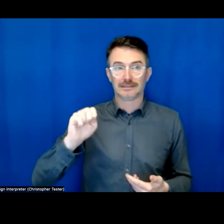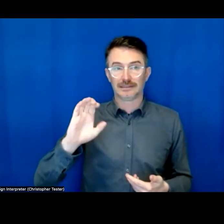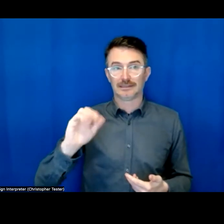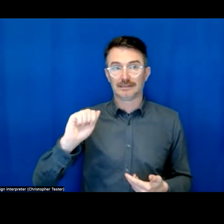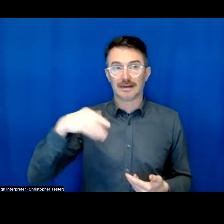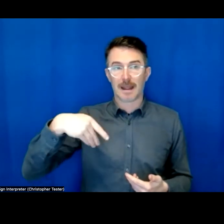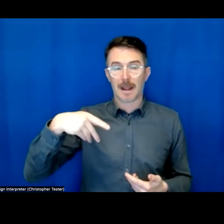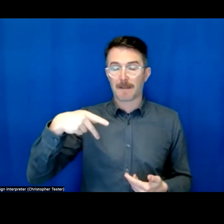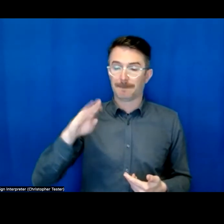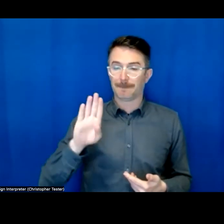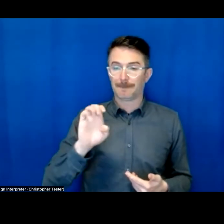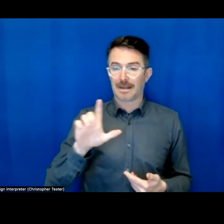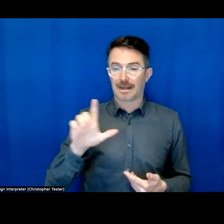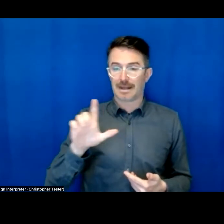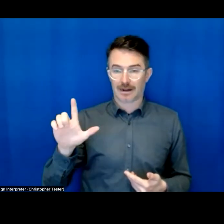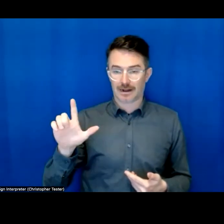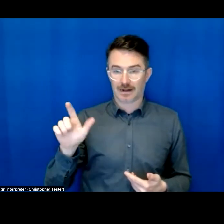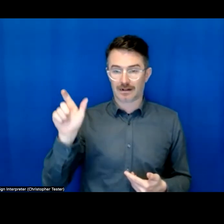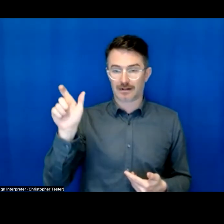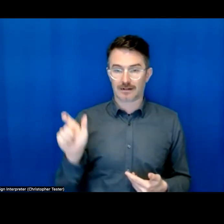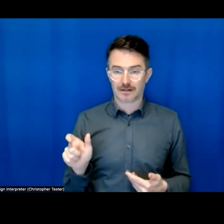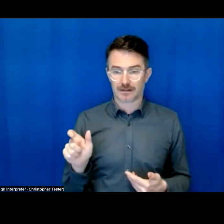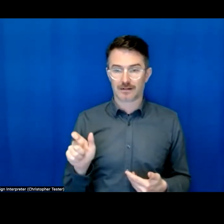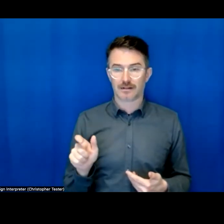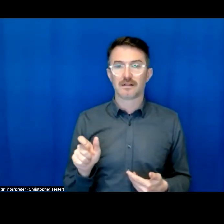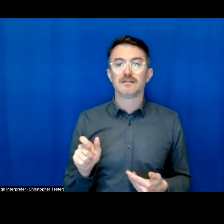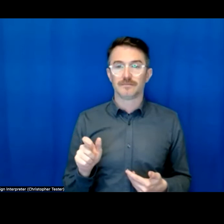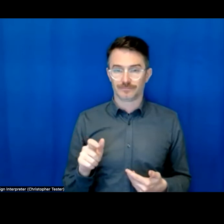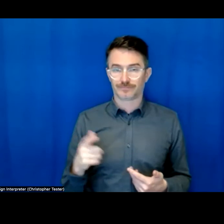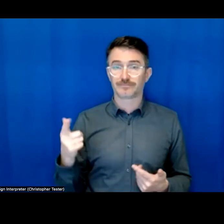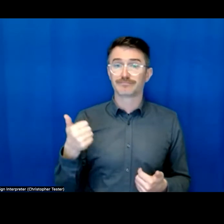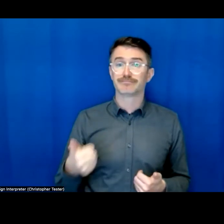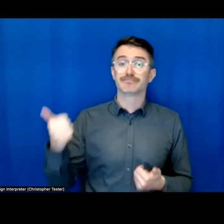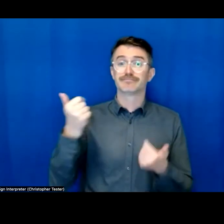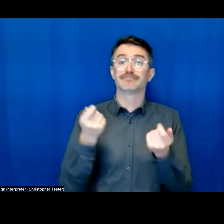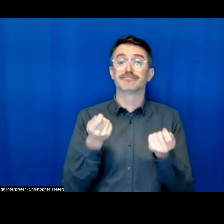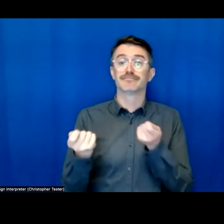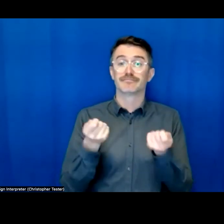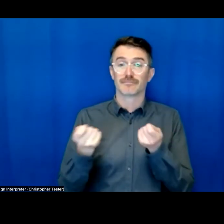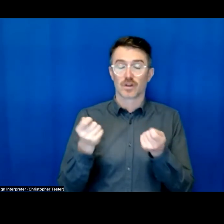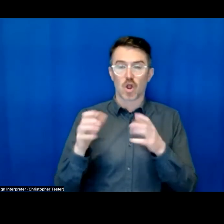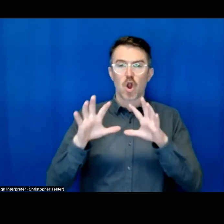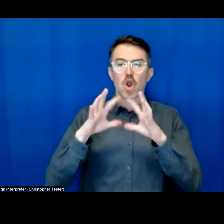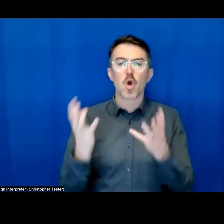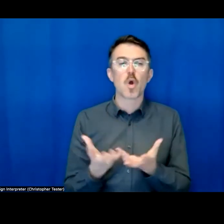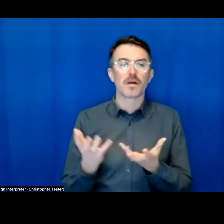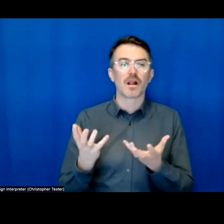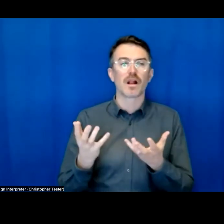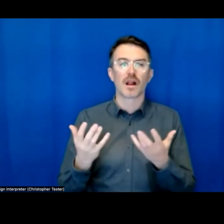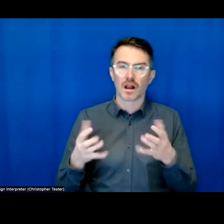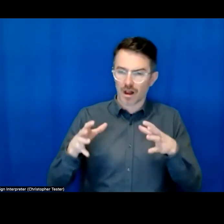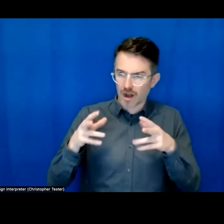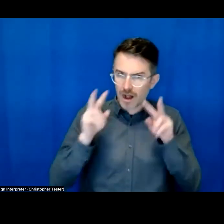Branch of Global Affairs Canada. She leads the Department International Assistance effort related